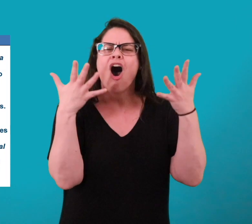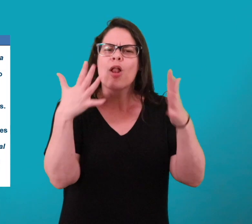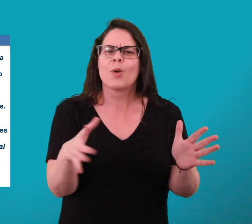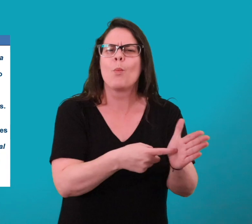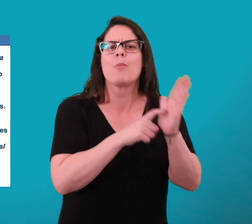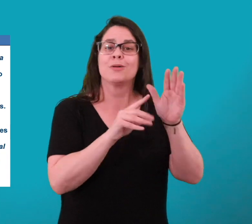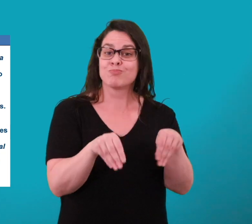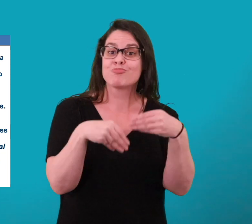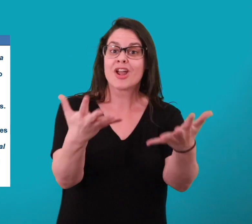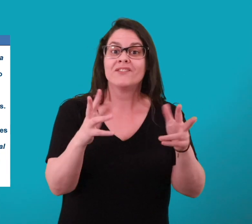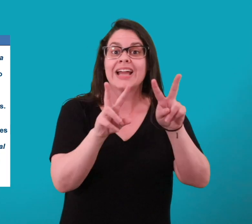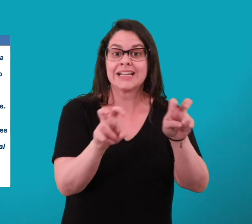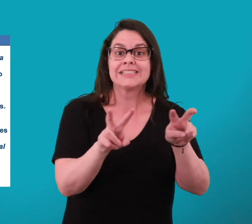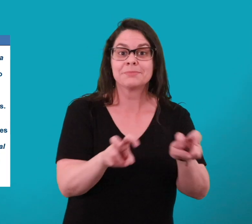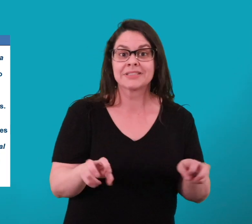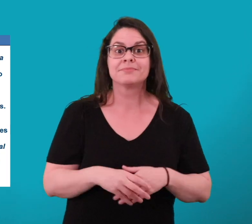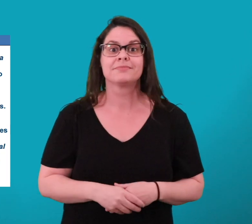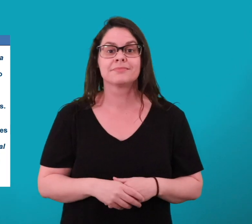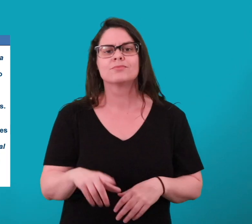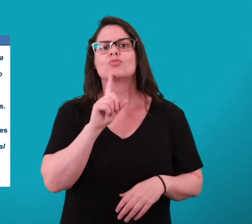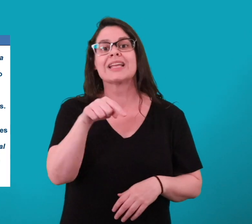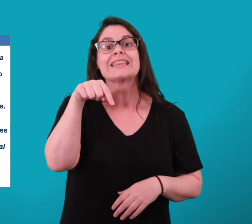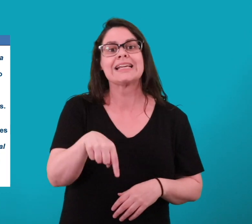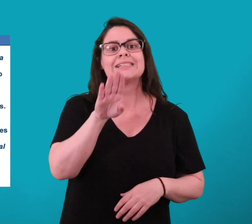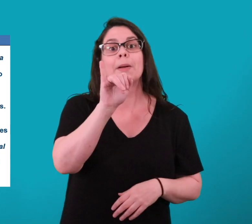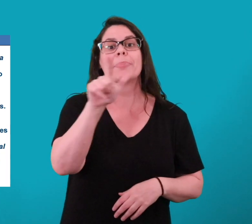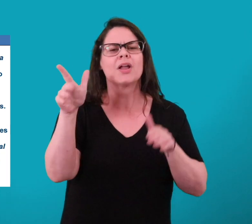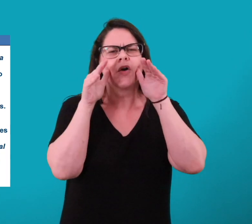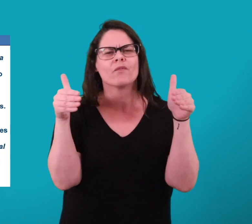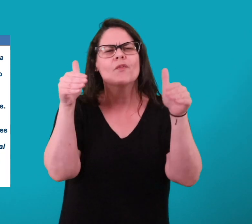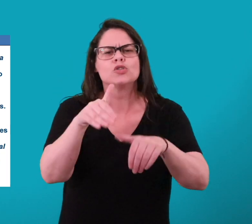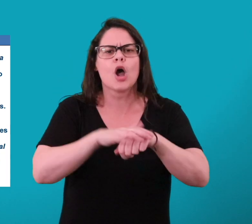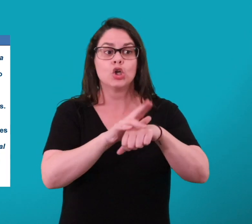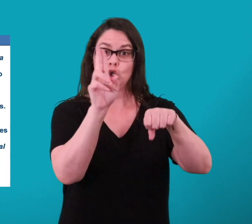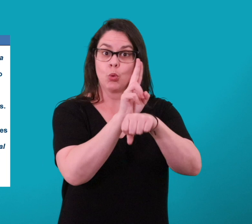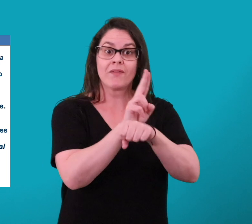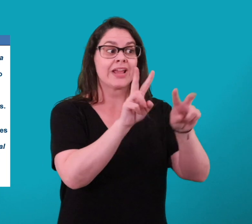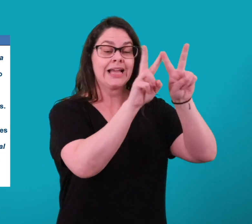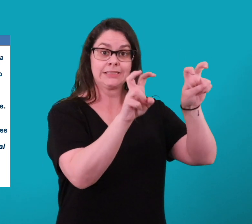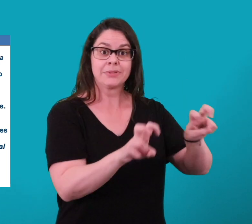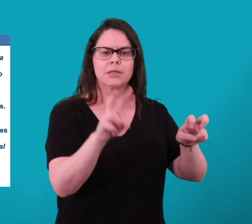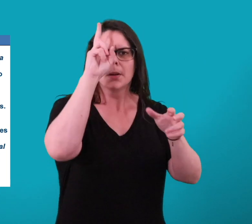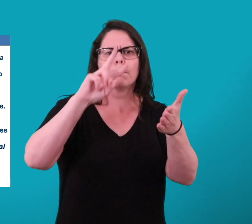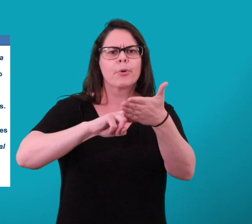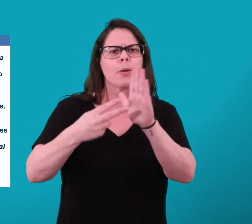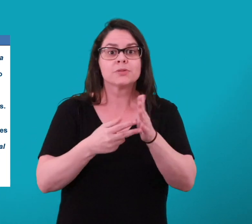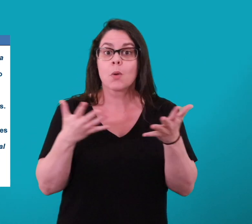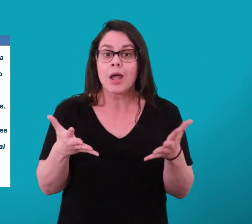not true. Educators doing assessments is not a new or additional responsibility for them. they are already required to do assessments. The Lead